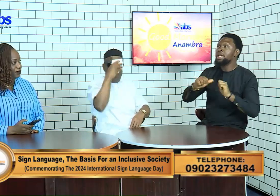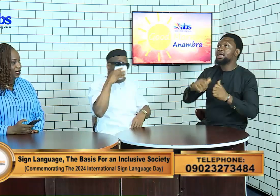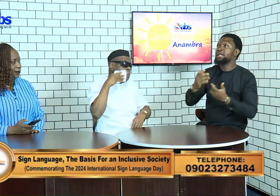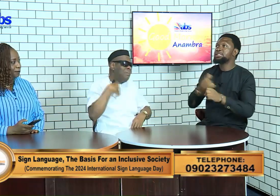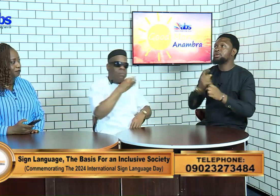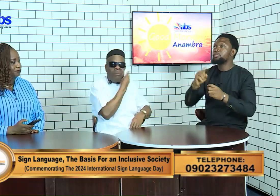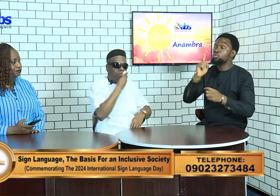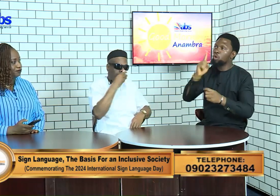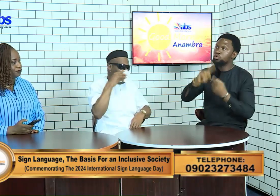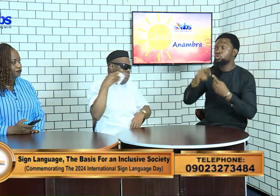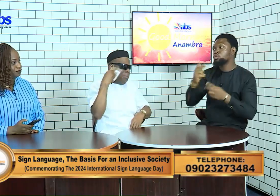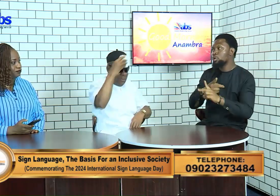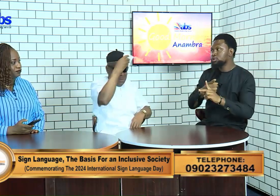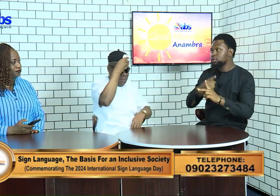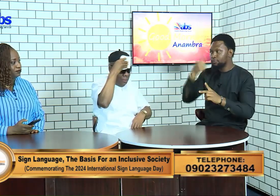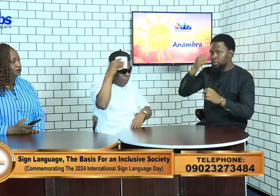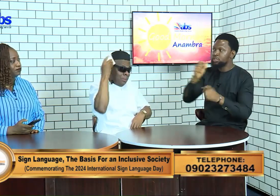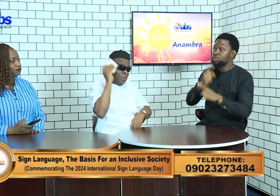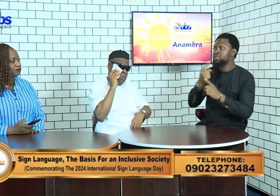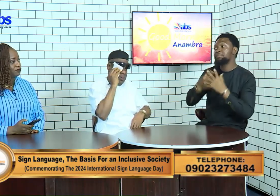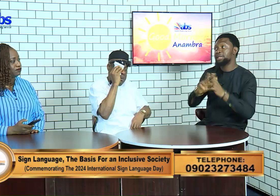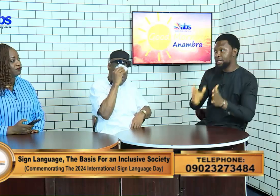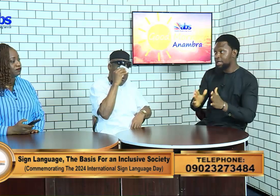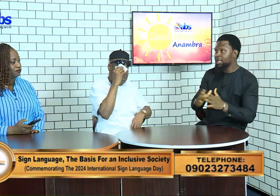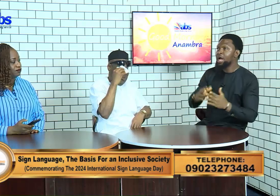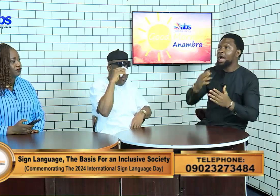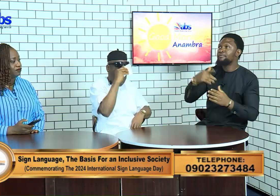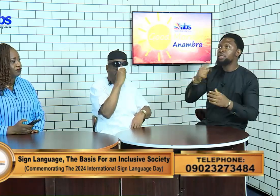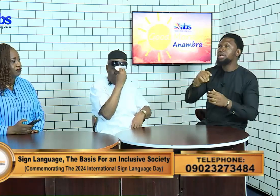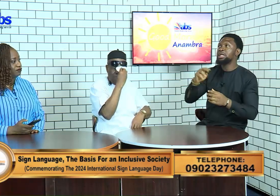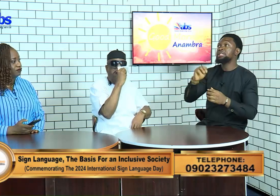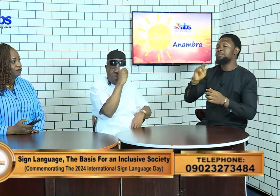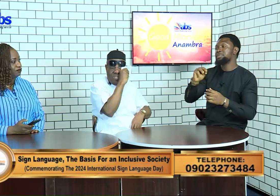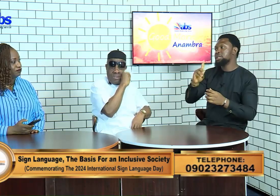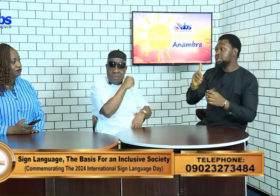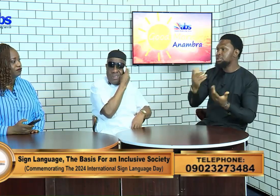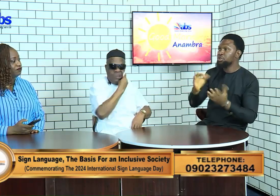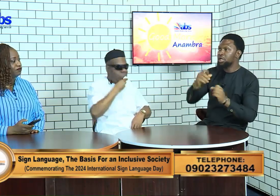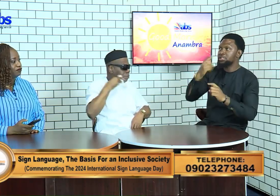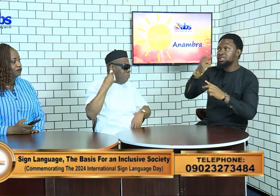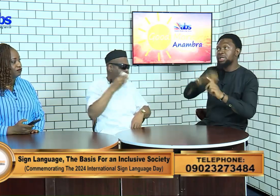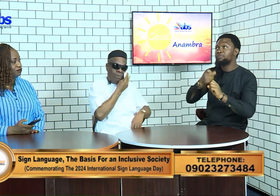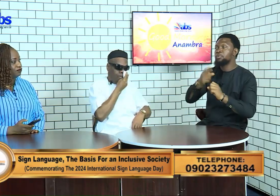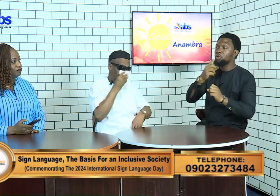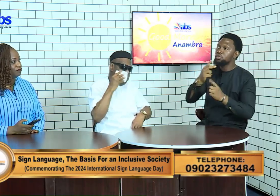Some can take up to 1 to 2 months for just the beginner, and for the intermediate, you